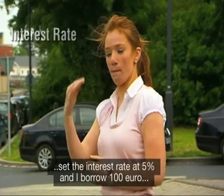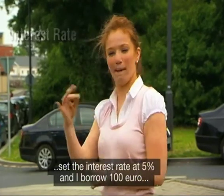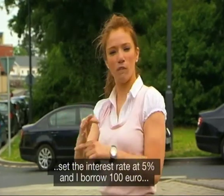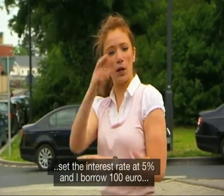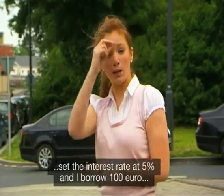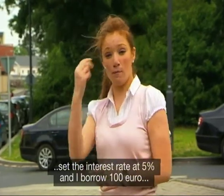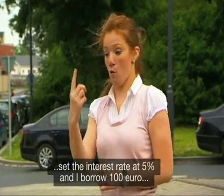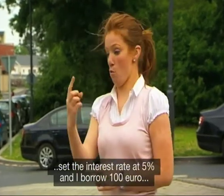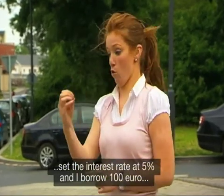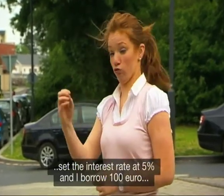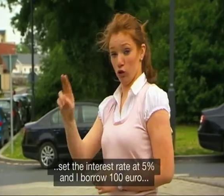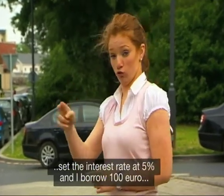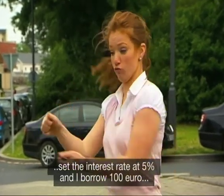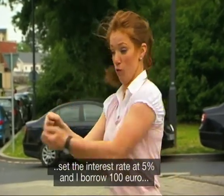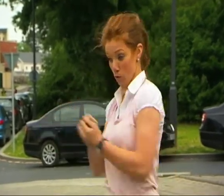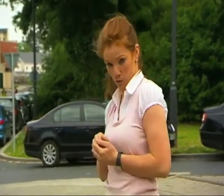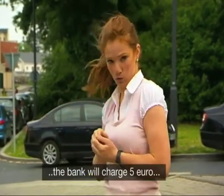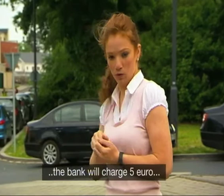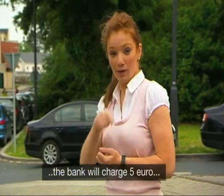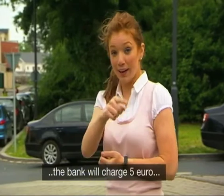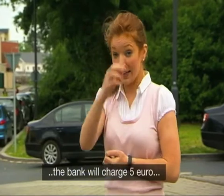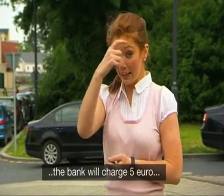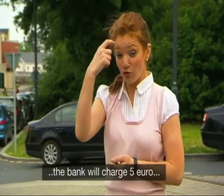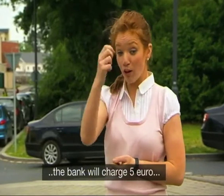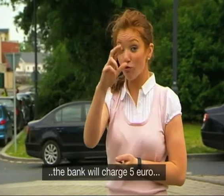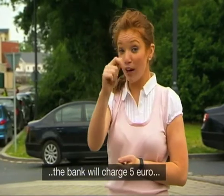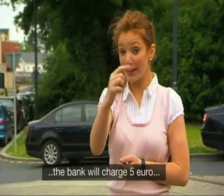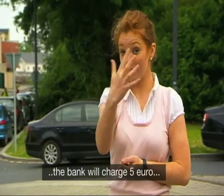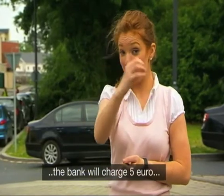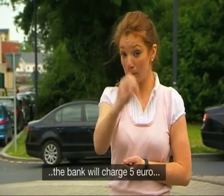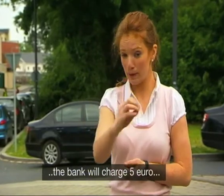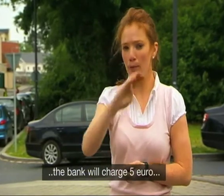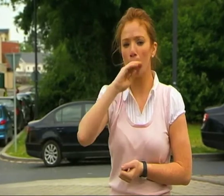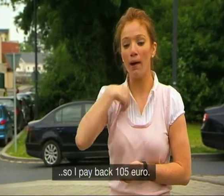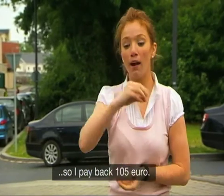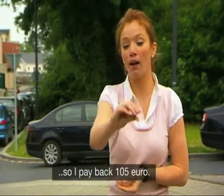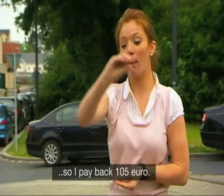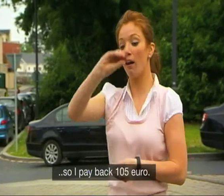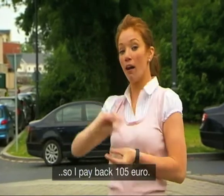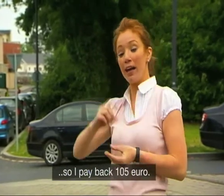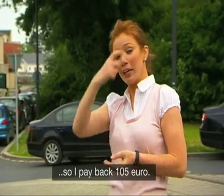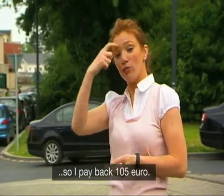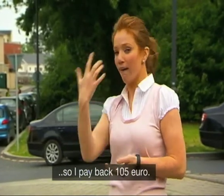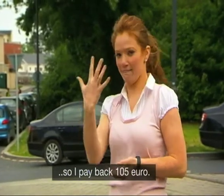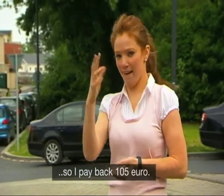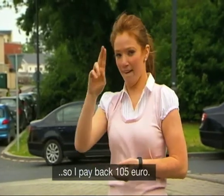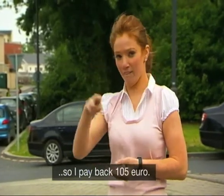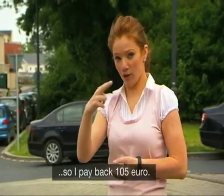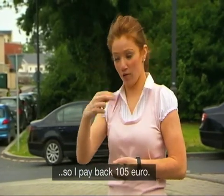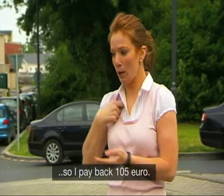borrow 100 euro, the bank will charge you 5 euro. So I pay back 105 euro.